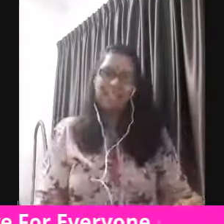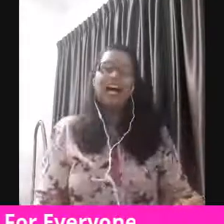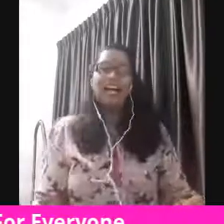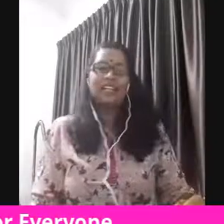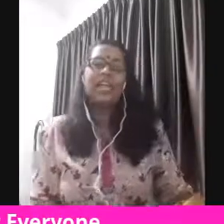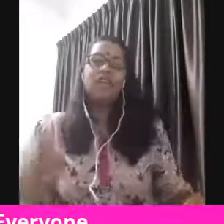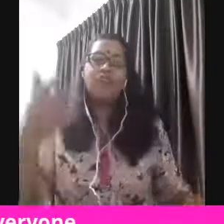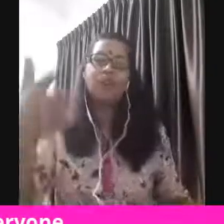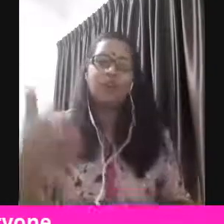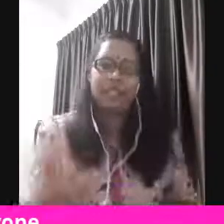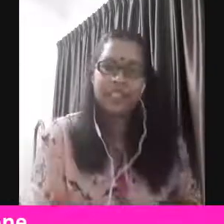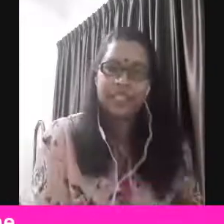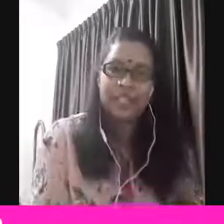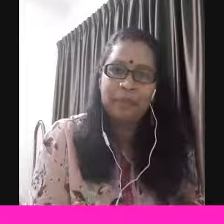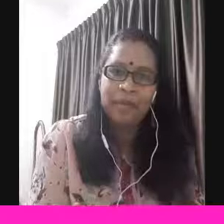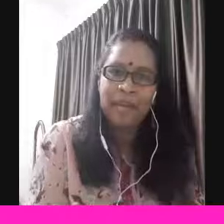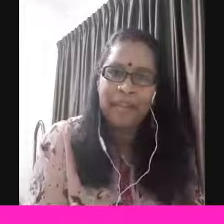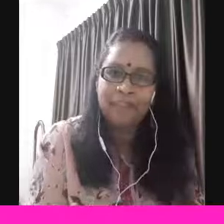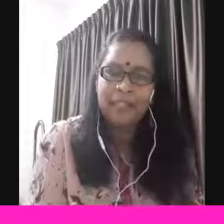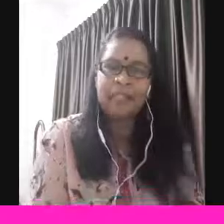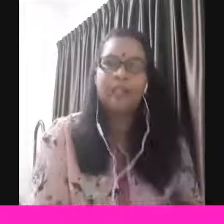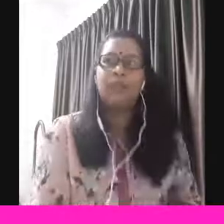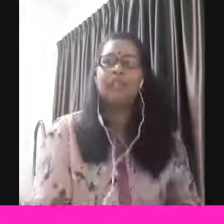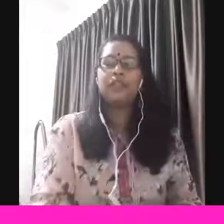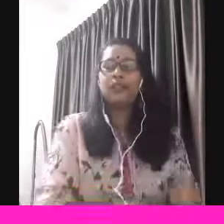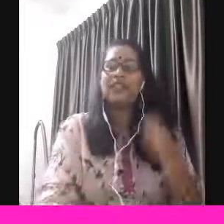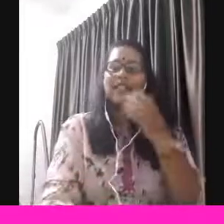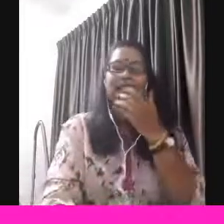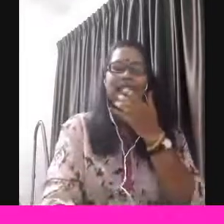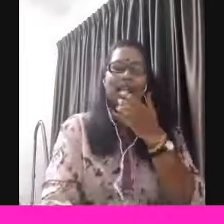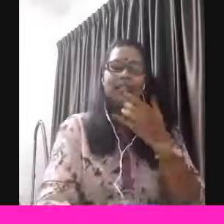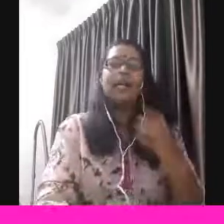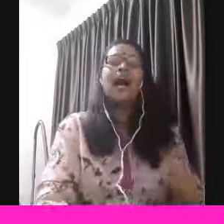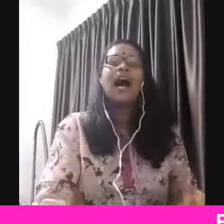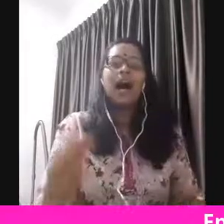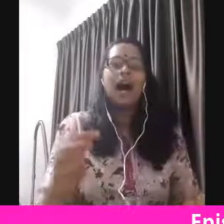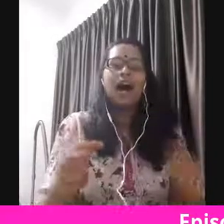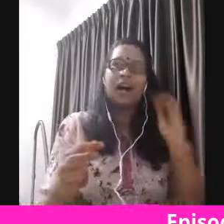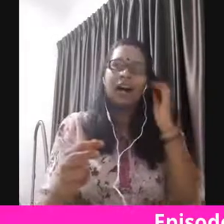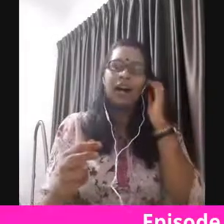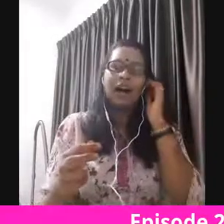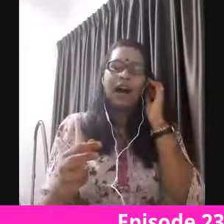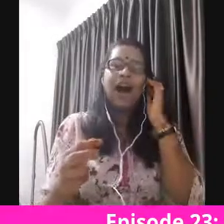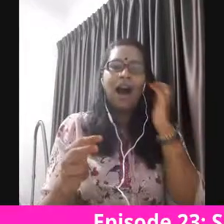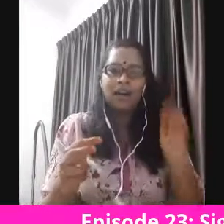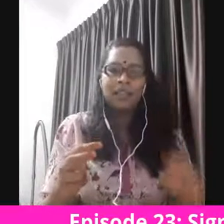that's easy. Okay. For Ranjini, maybe I think they will give you sign like